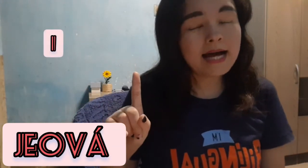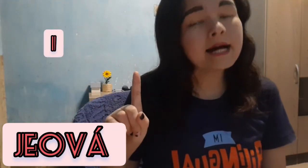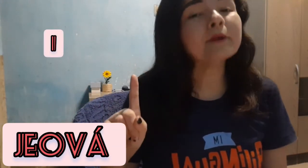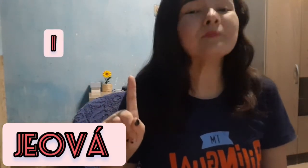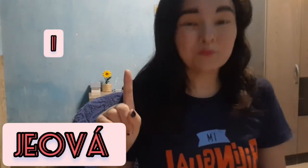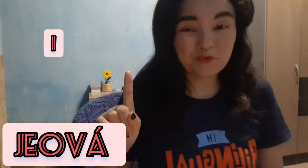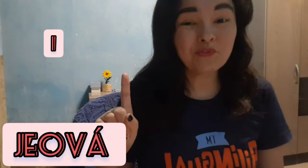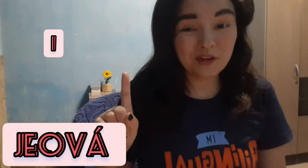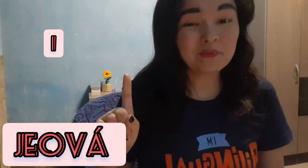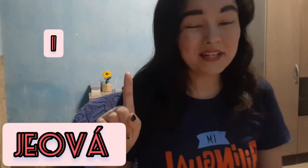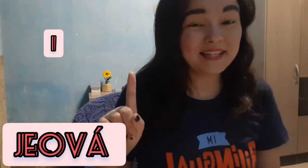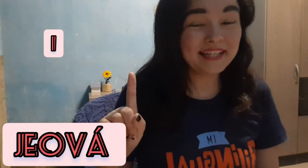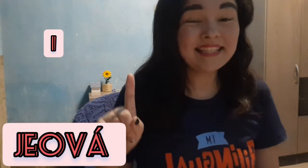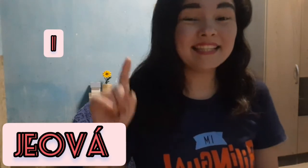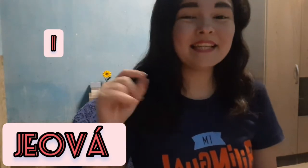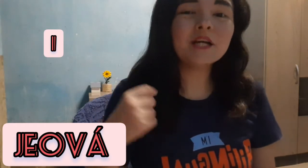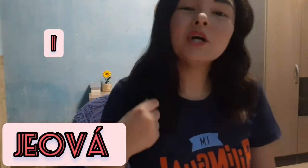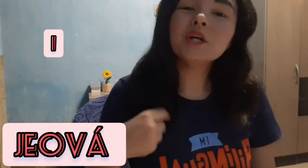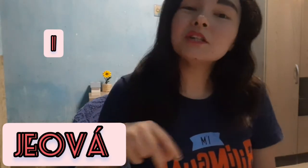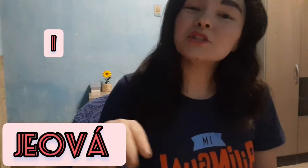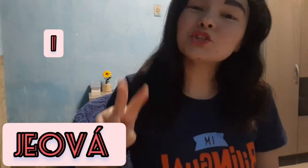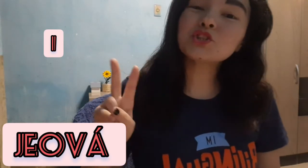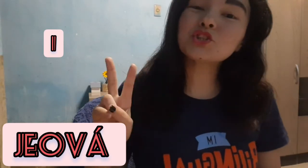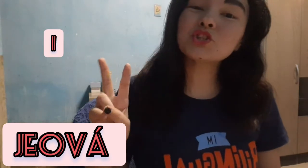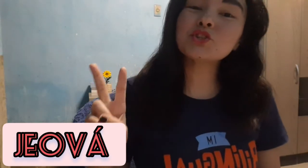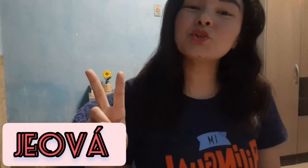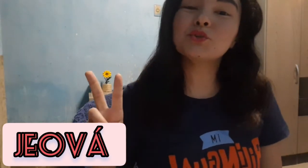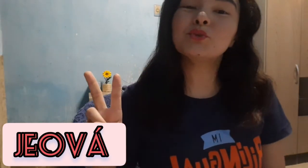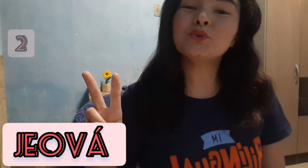One, very good. Two,